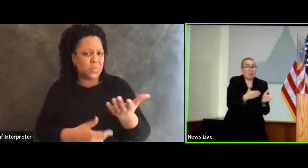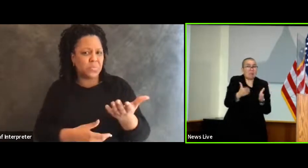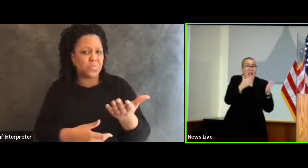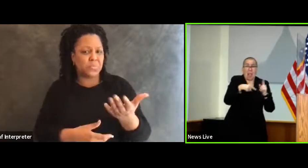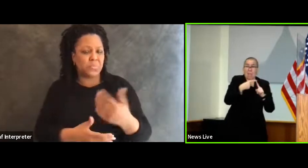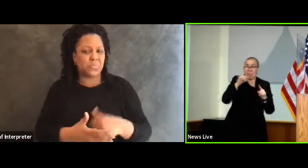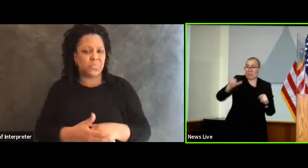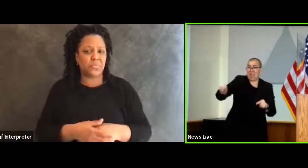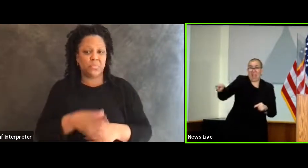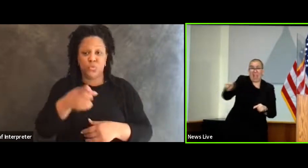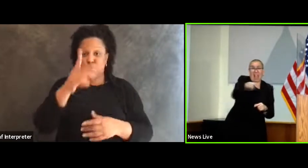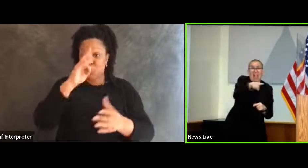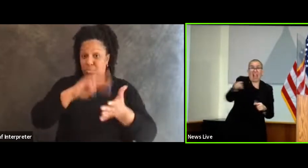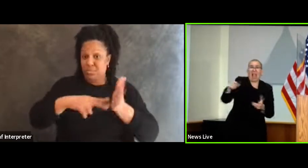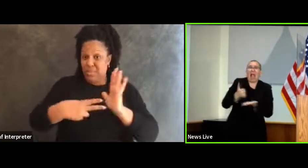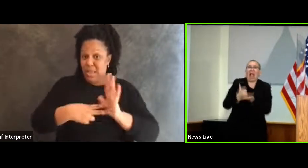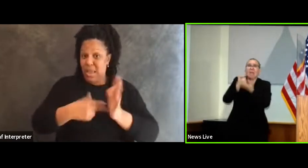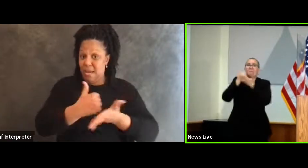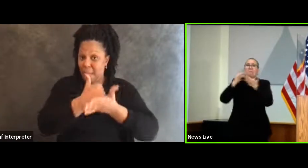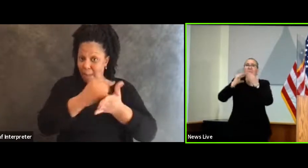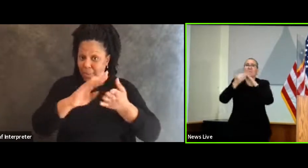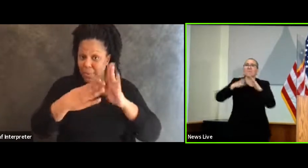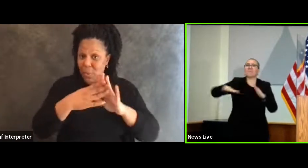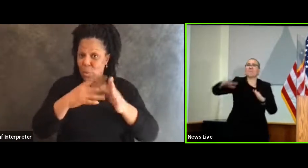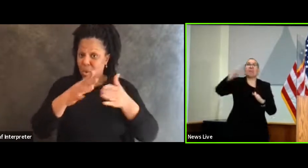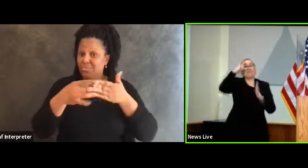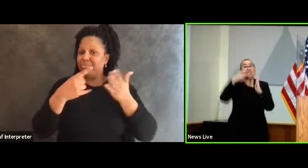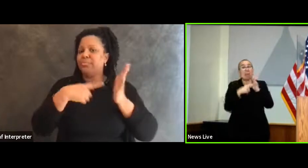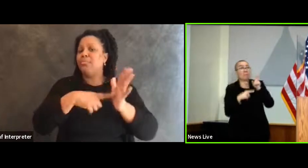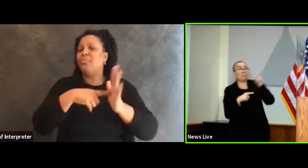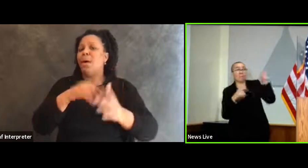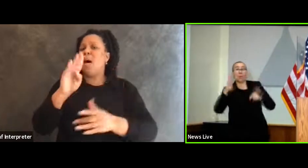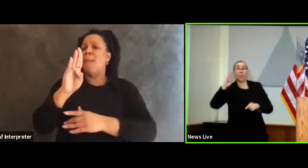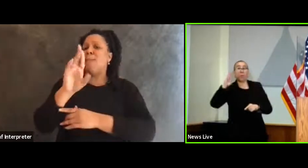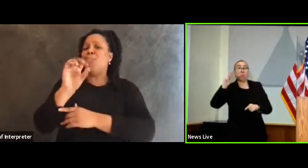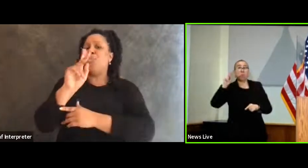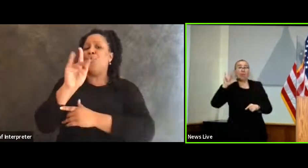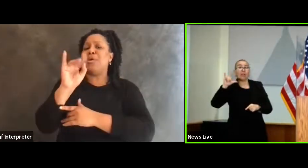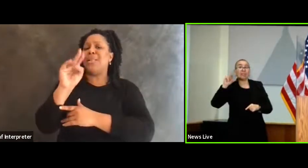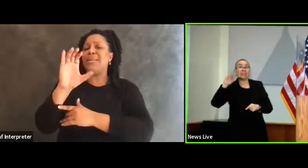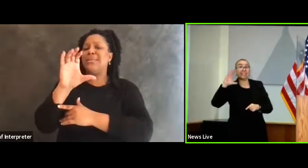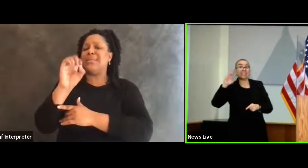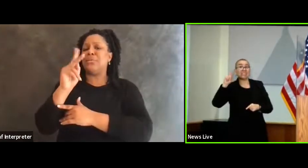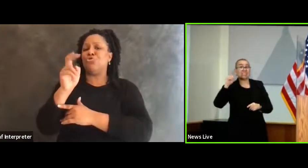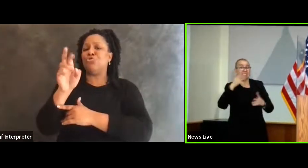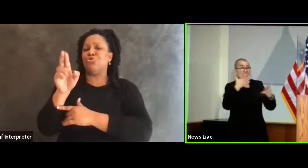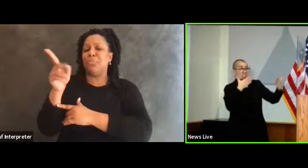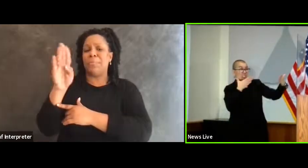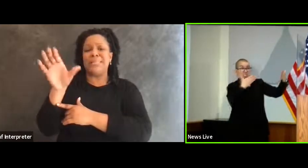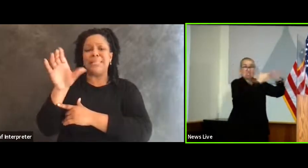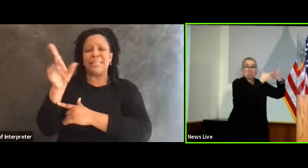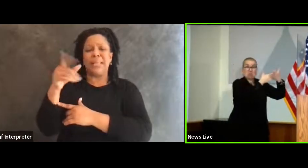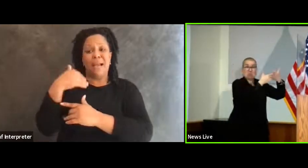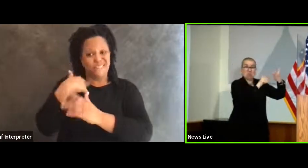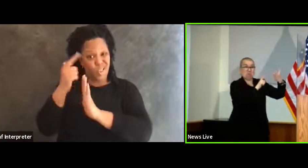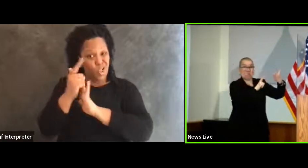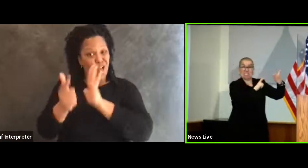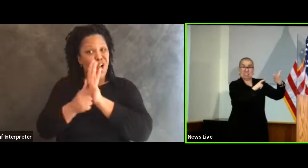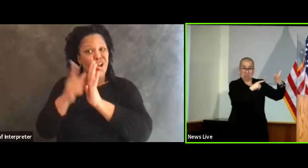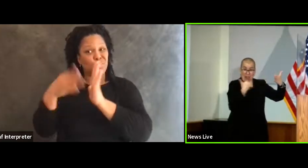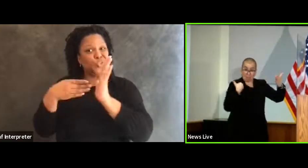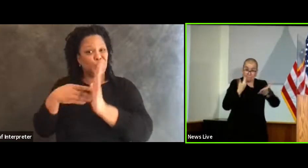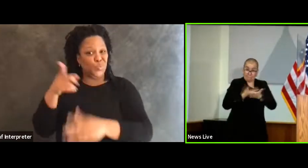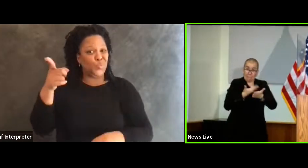Brooklyn Center, which are looking at a large settlement that they might not be able to absorb? I think yes on all